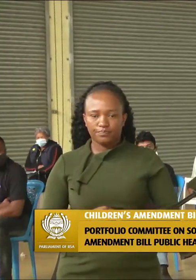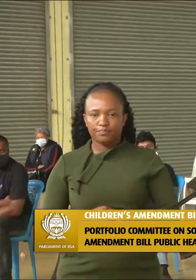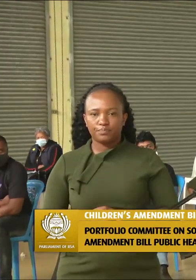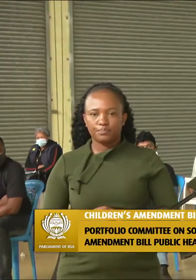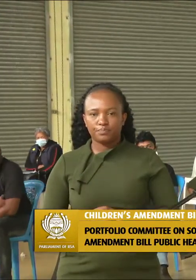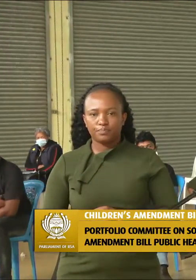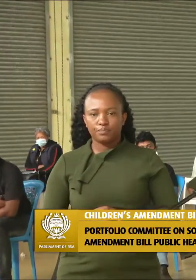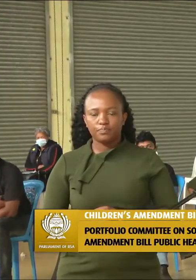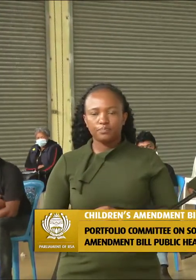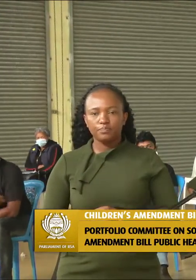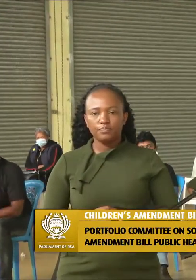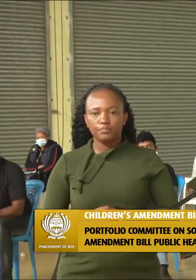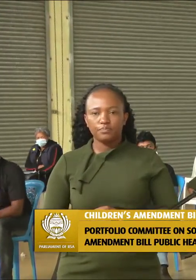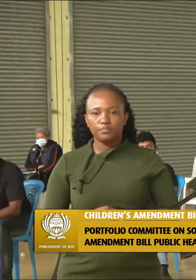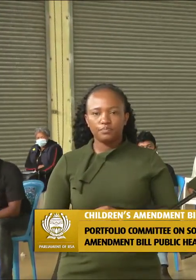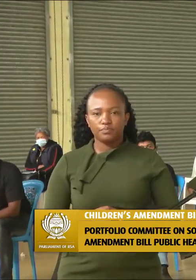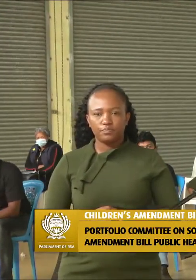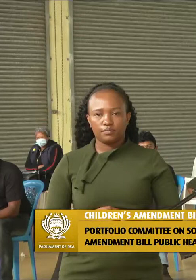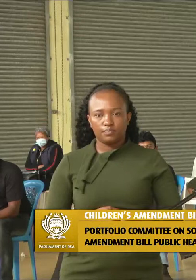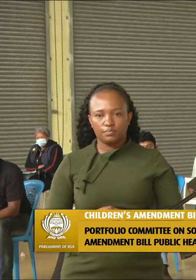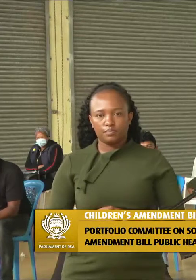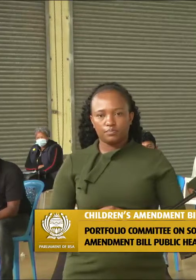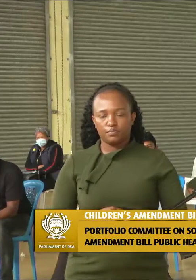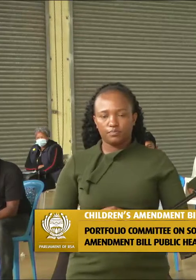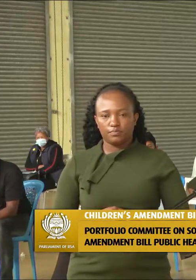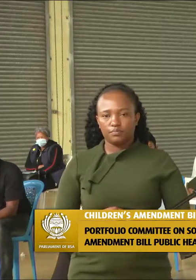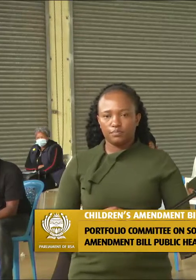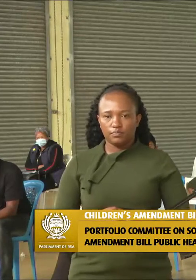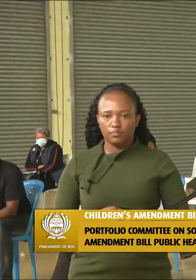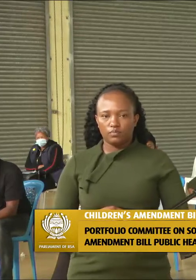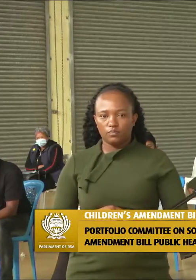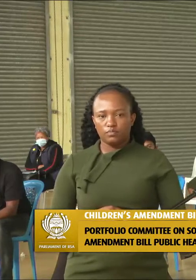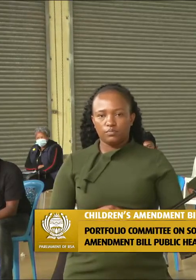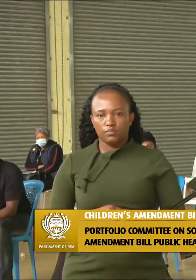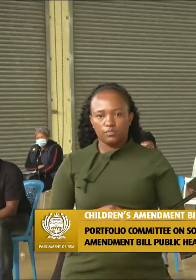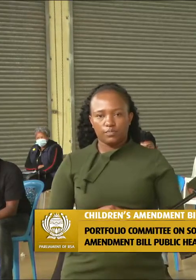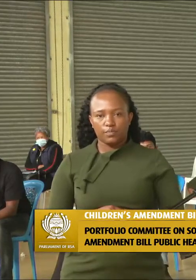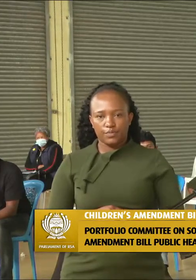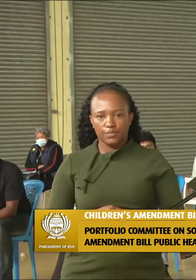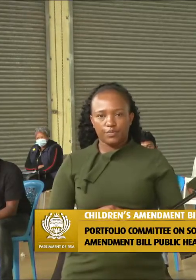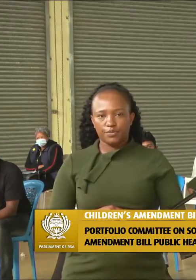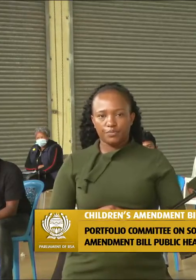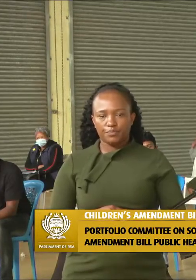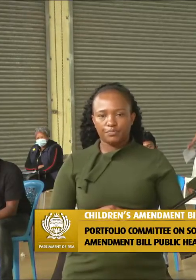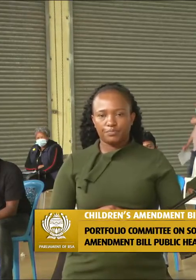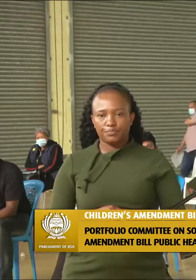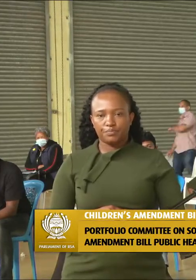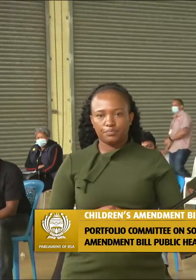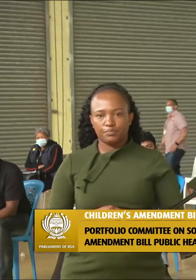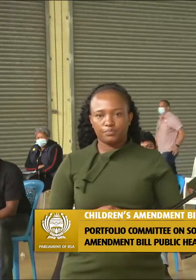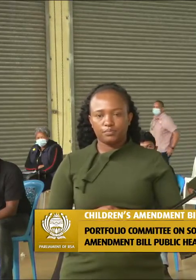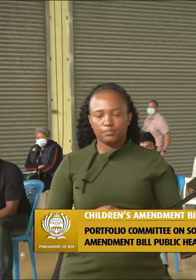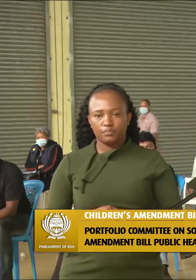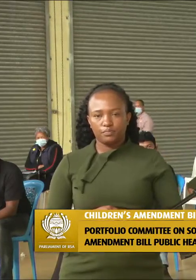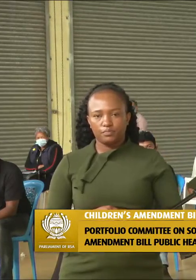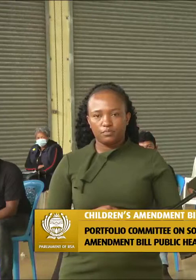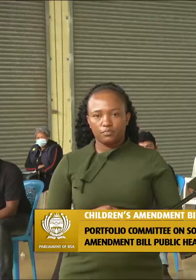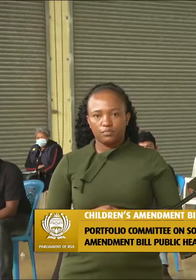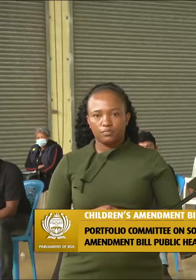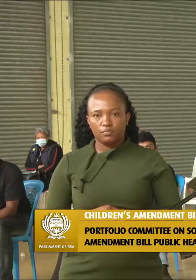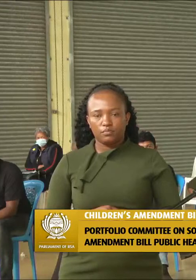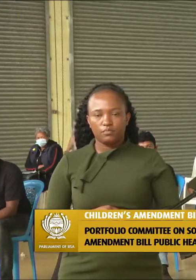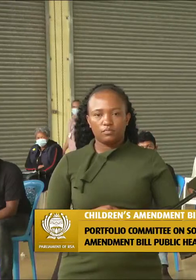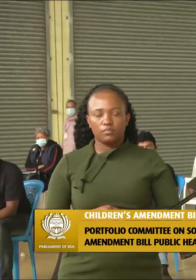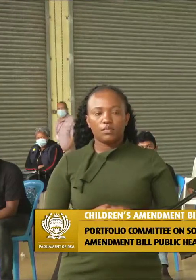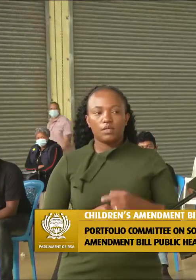ke ngizogxila kuleyo nje ejwayelekile ngokuqondene nendima yobaba ekukhulisweni kwabantwana. What I can